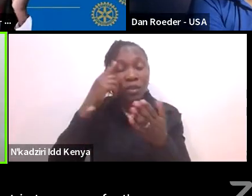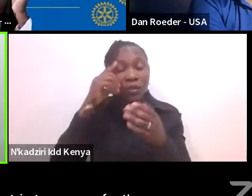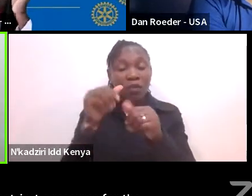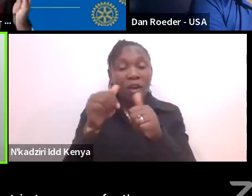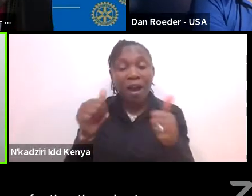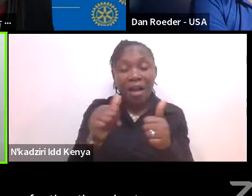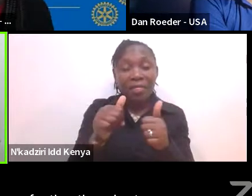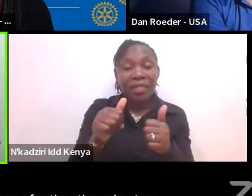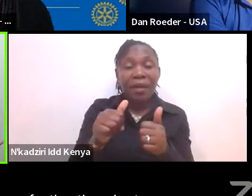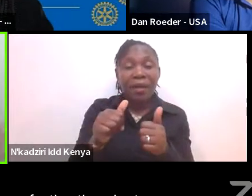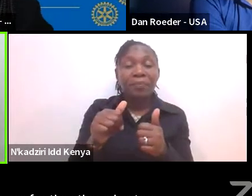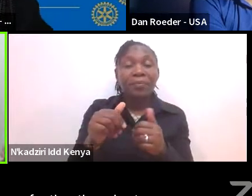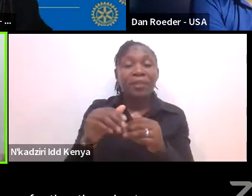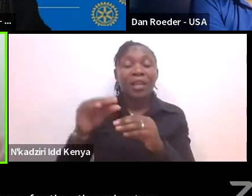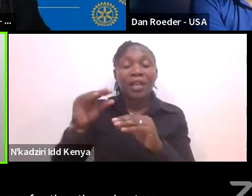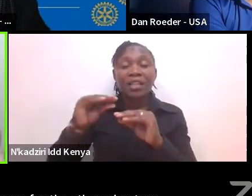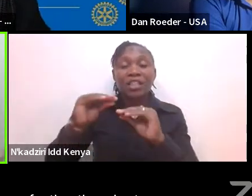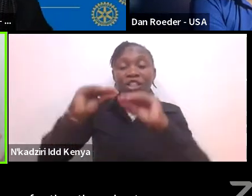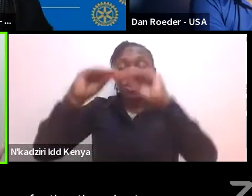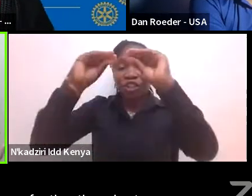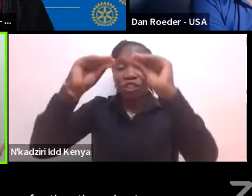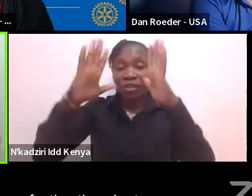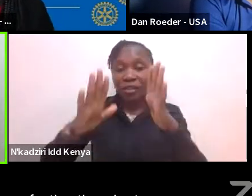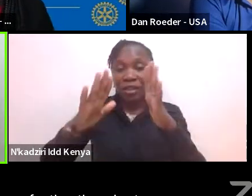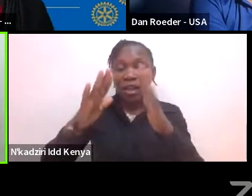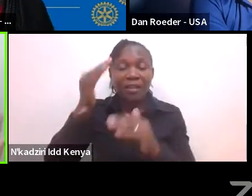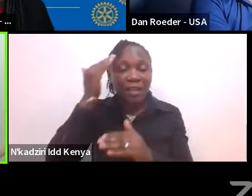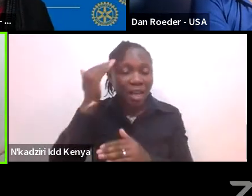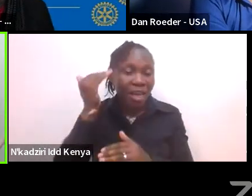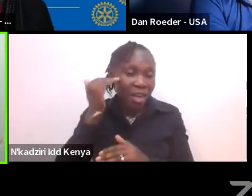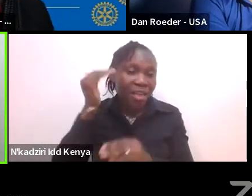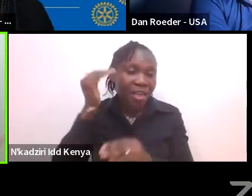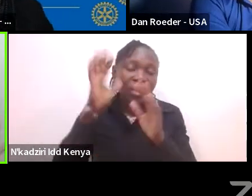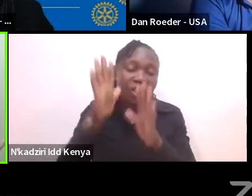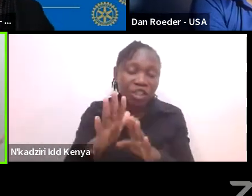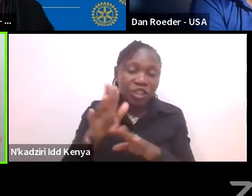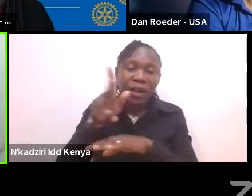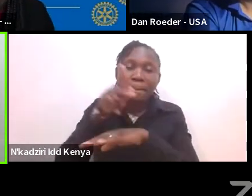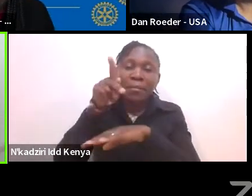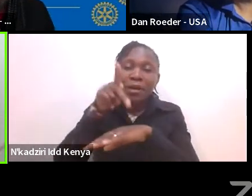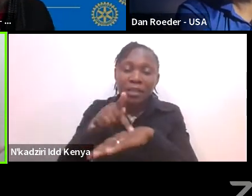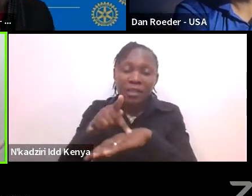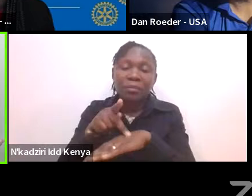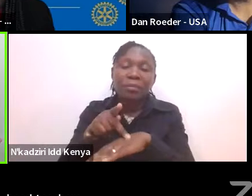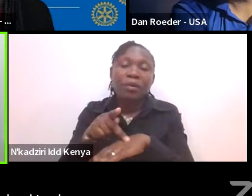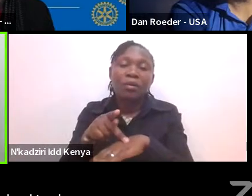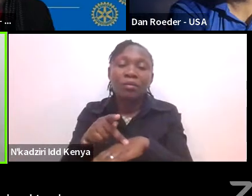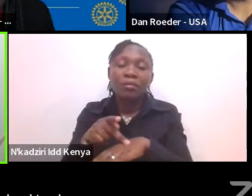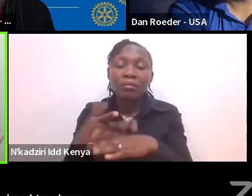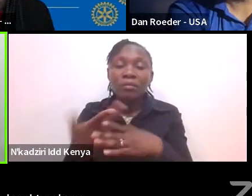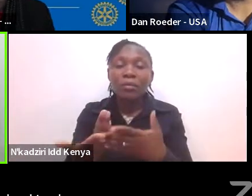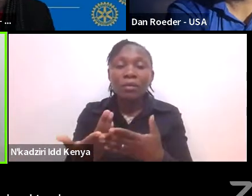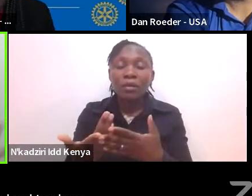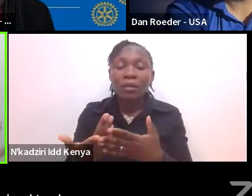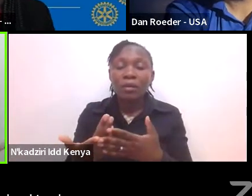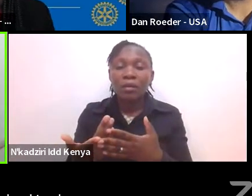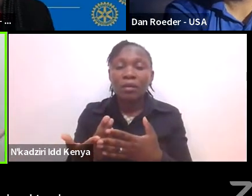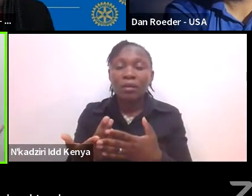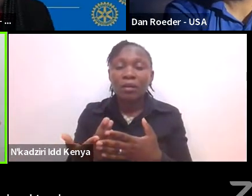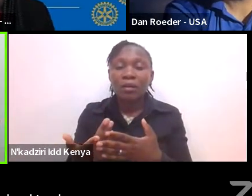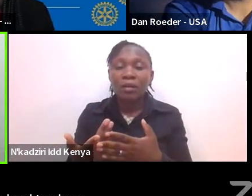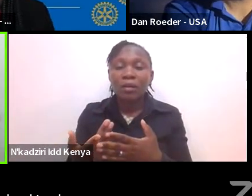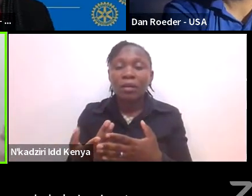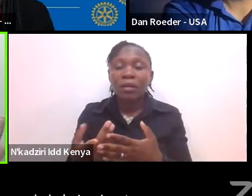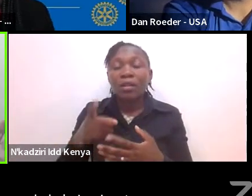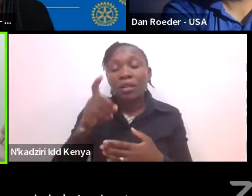So, head teachers, principals, headmasters, whatever you call it, I think that they should